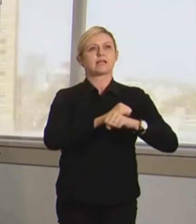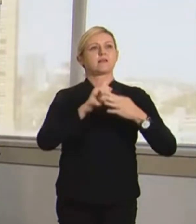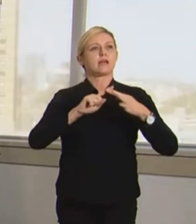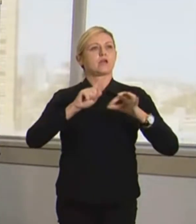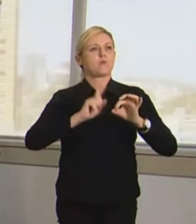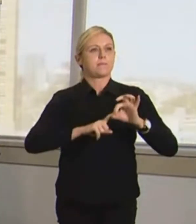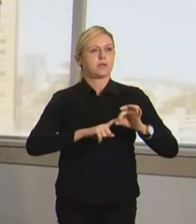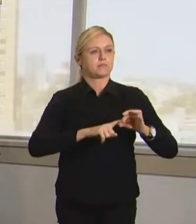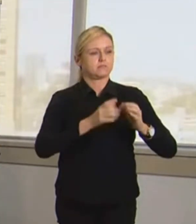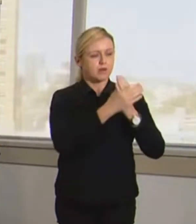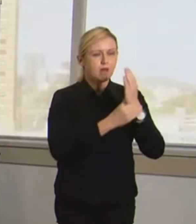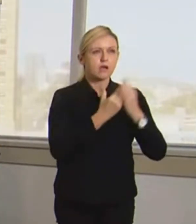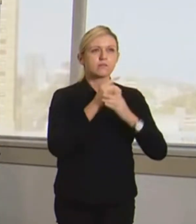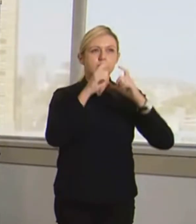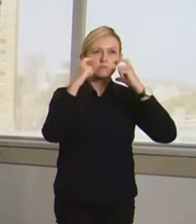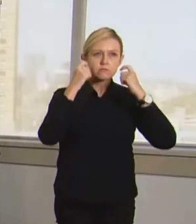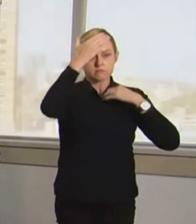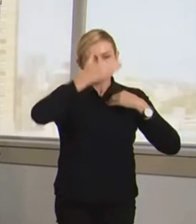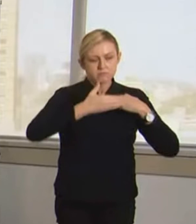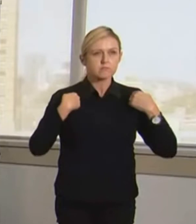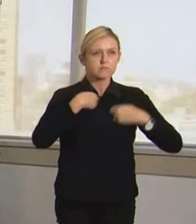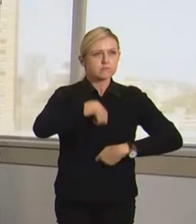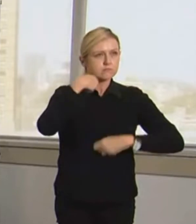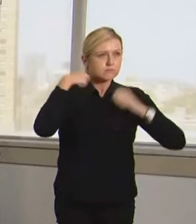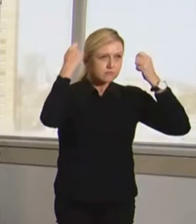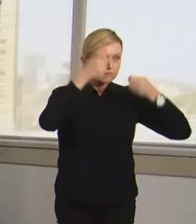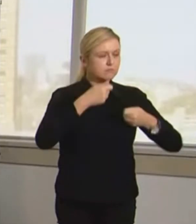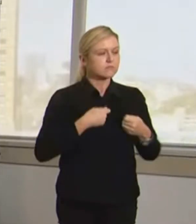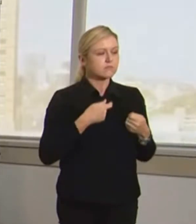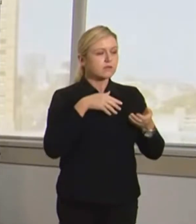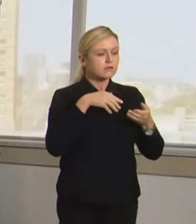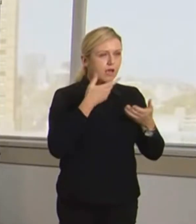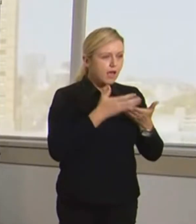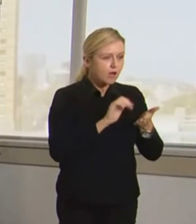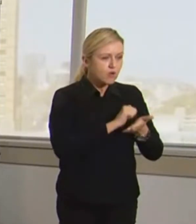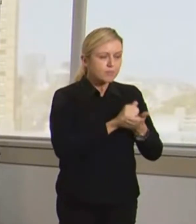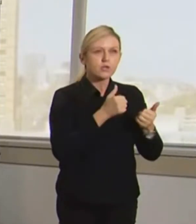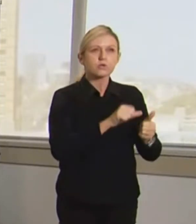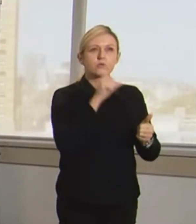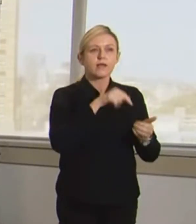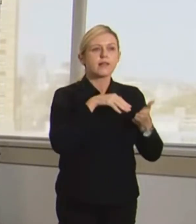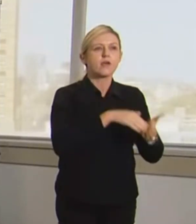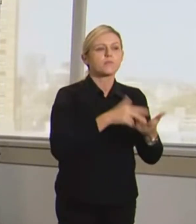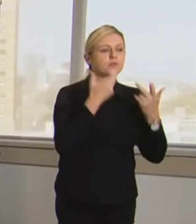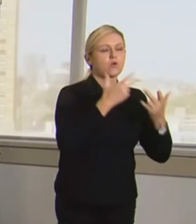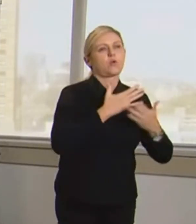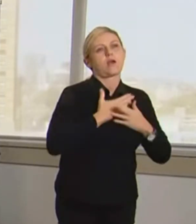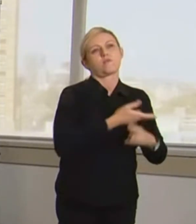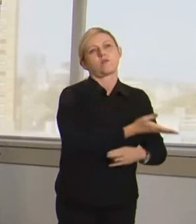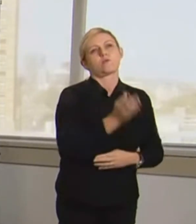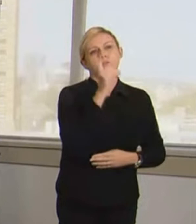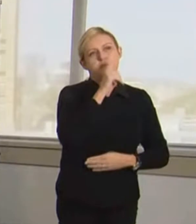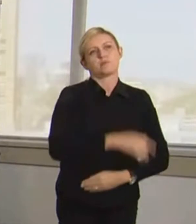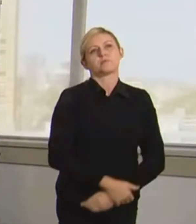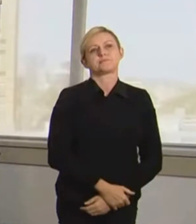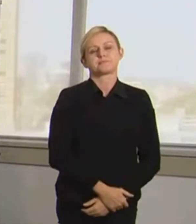otherwise providing the support to the residents and the love for the residents, we can hopefully make a difference on that. Now, the final thing I'd